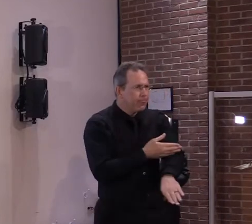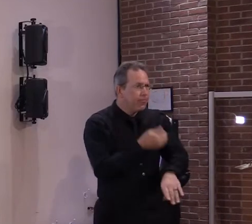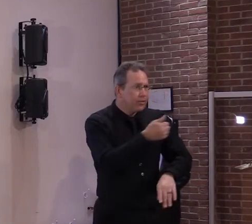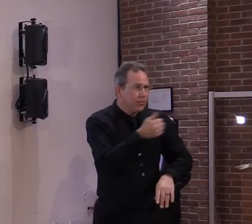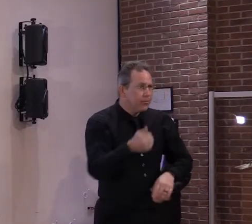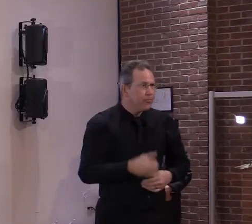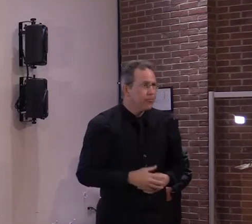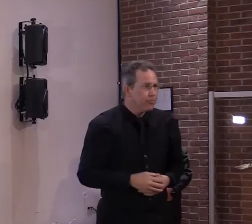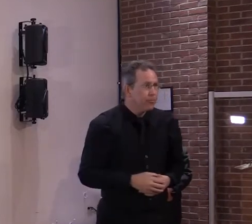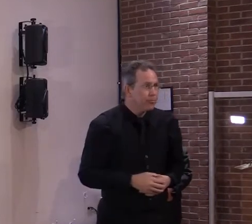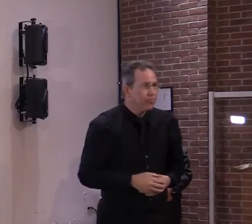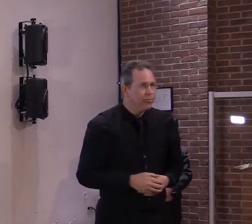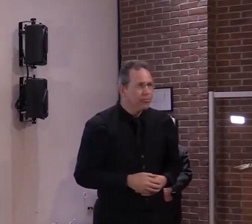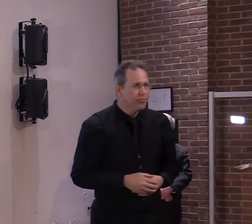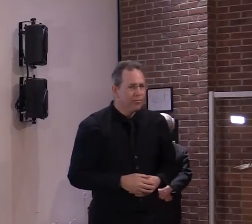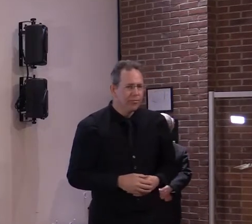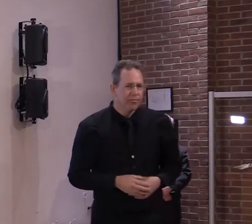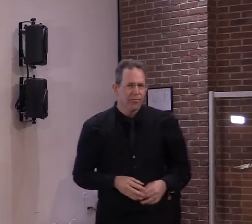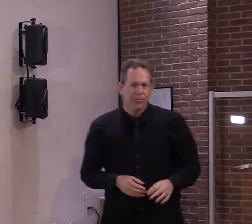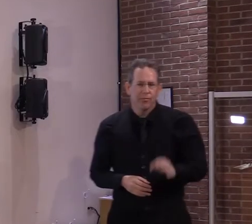Thank you.